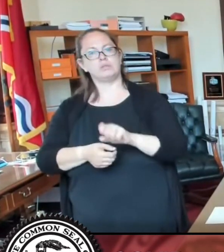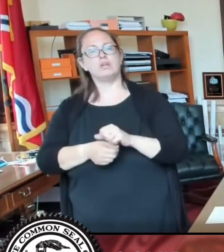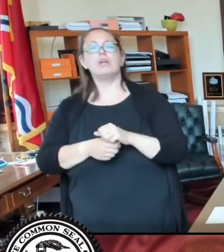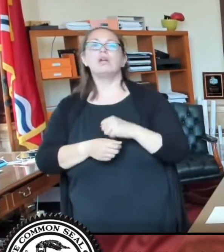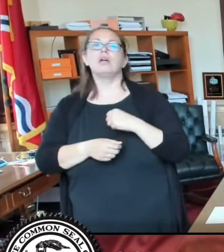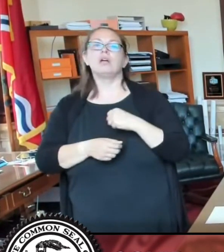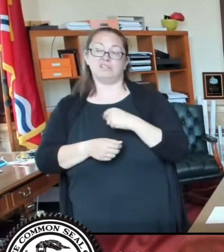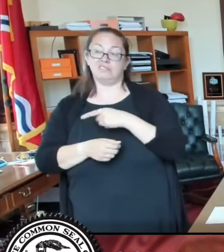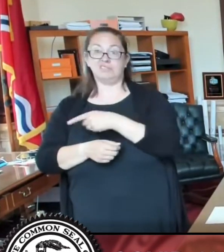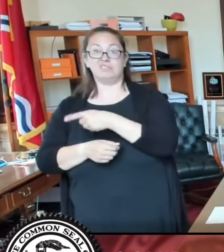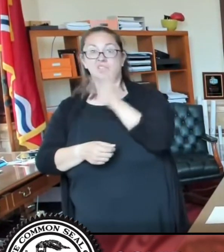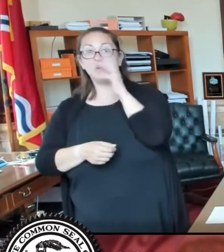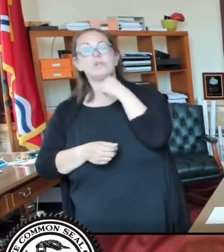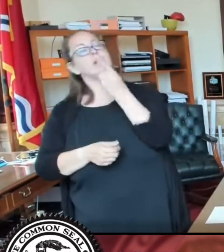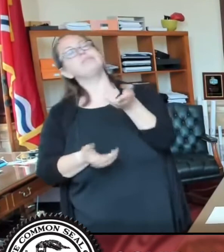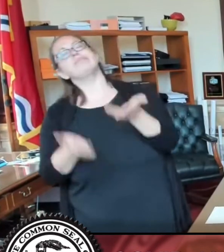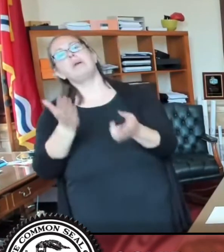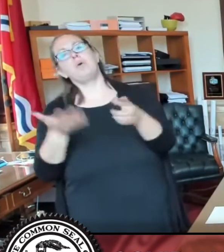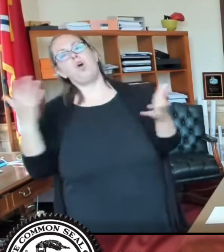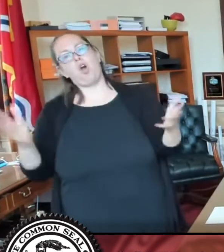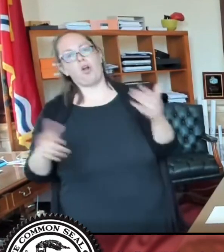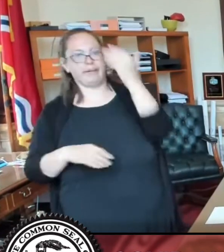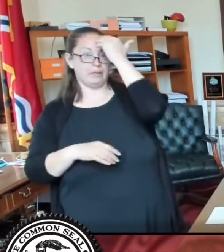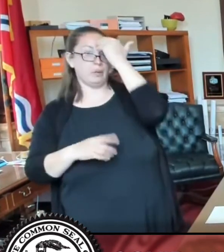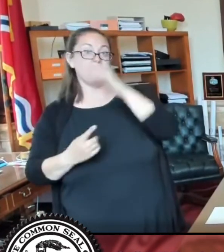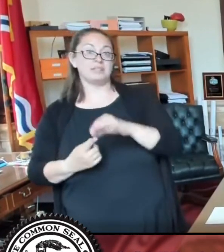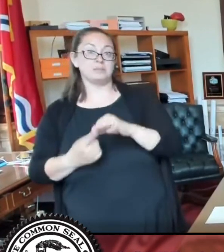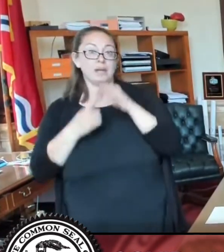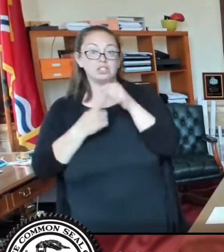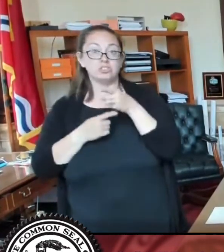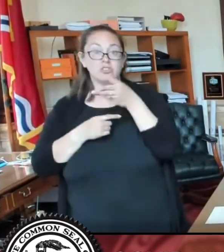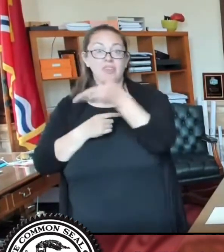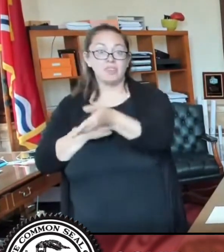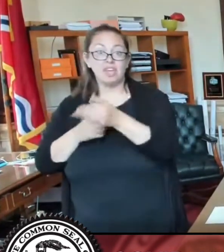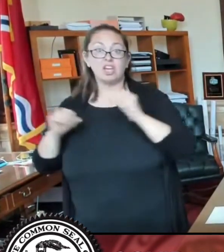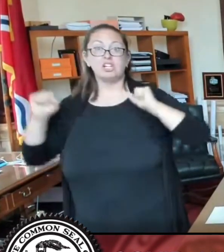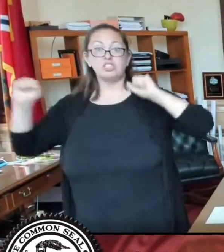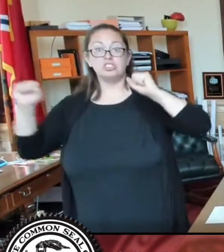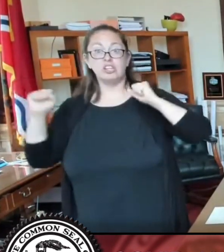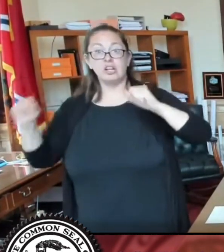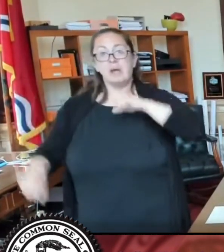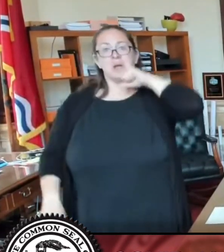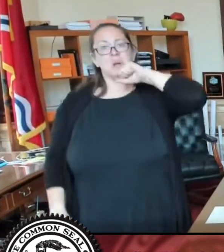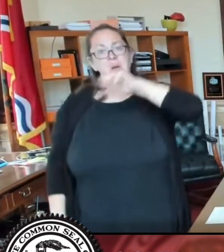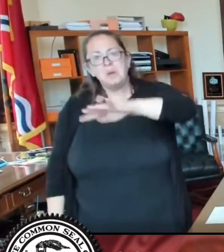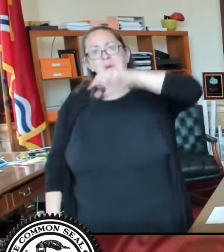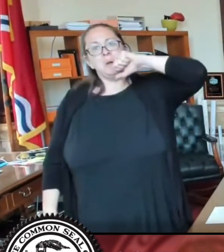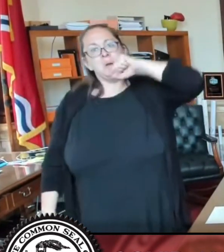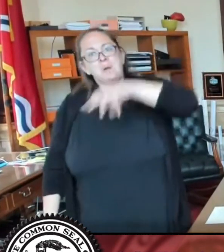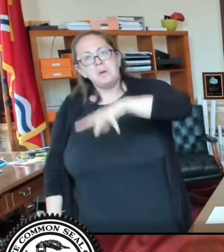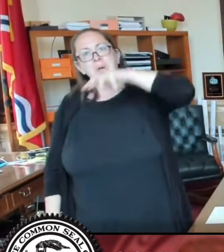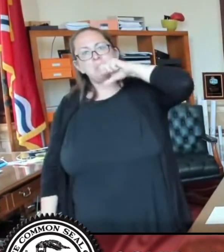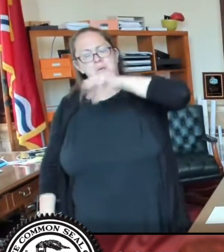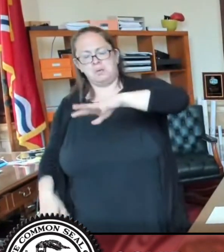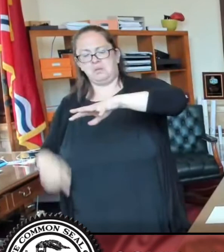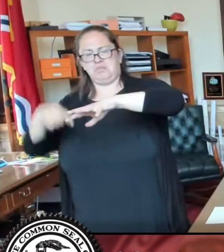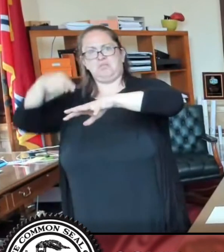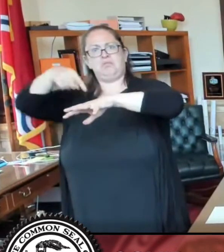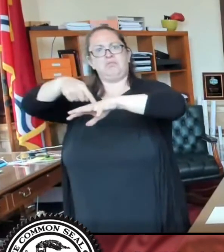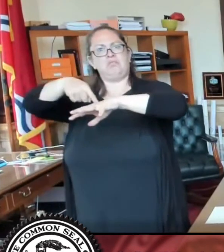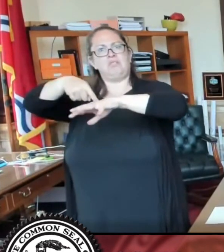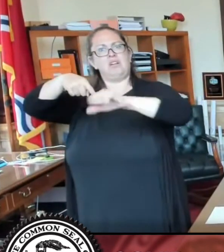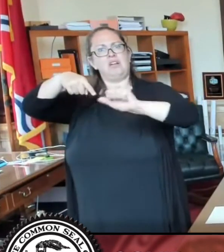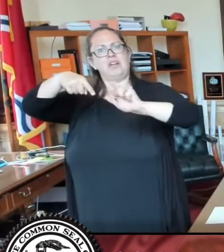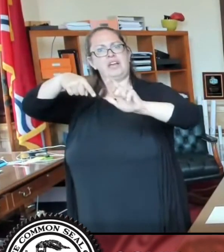you probably know this, is that especially when you're at a gym and you're breathing hard and you have all this aerosol going